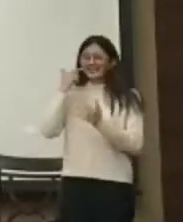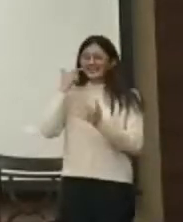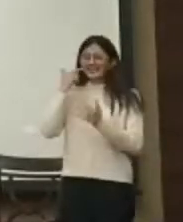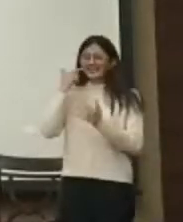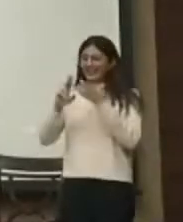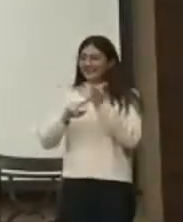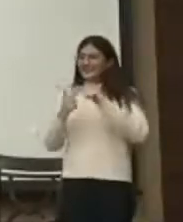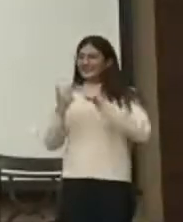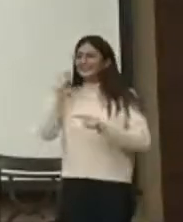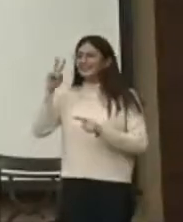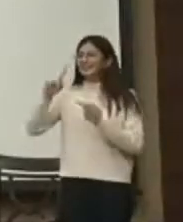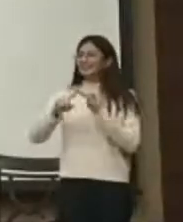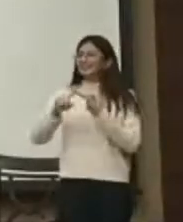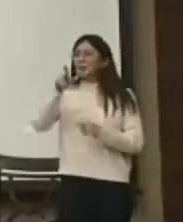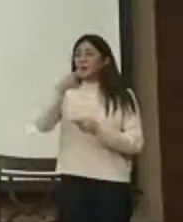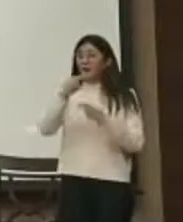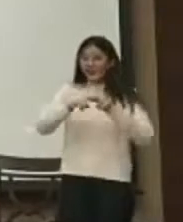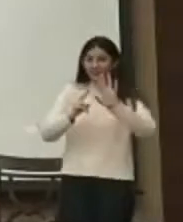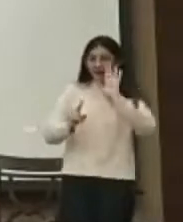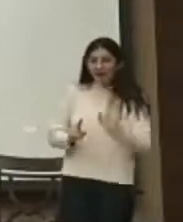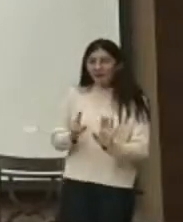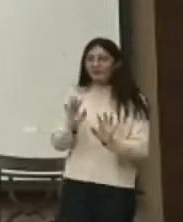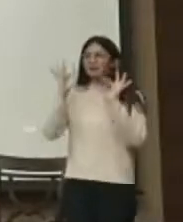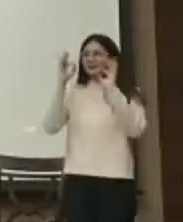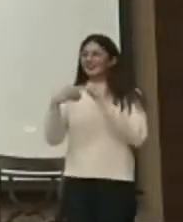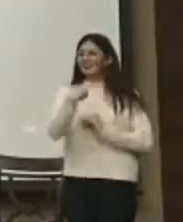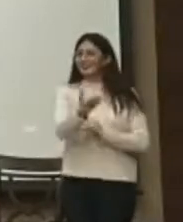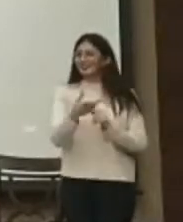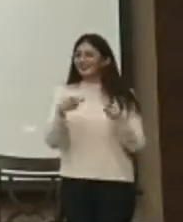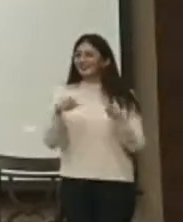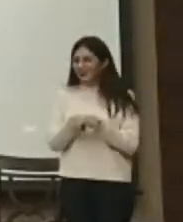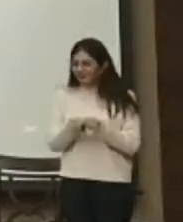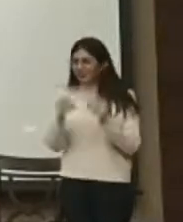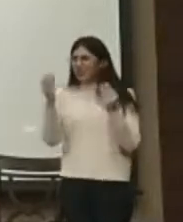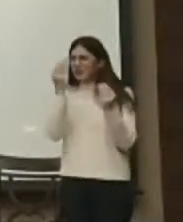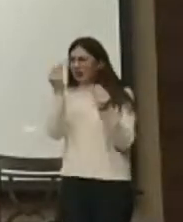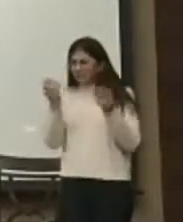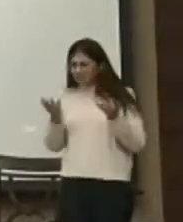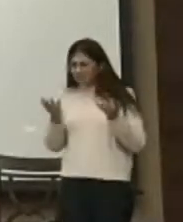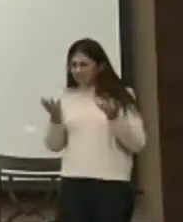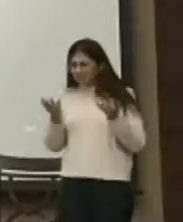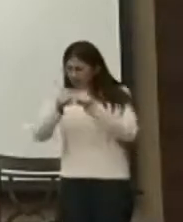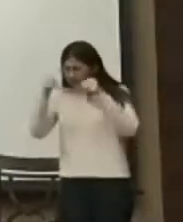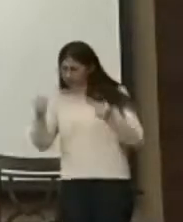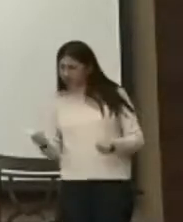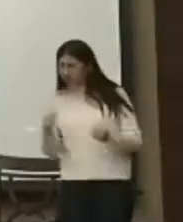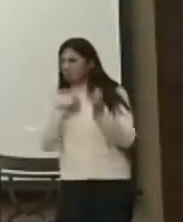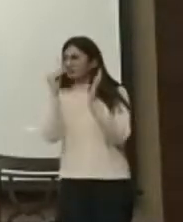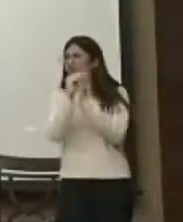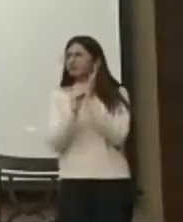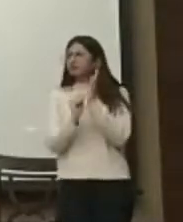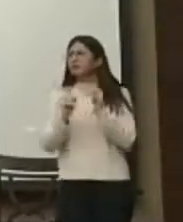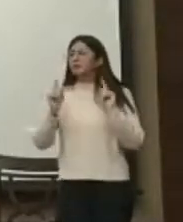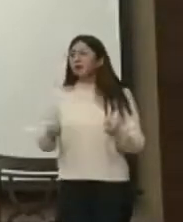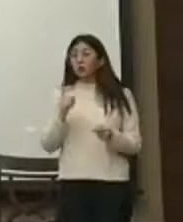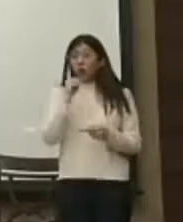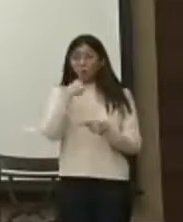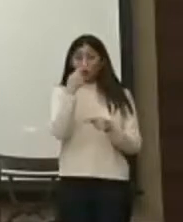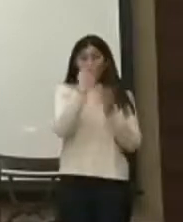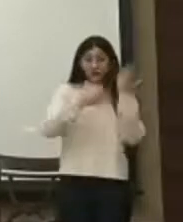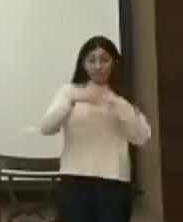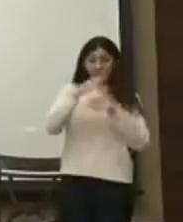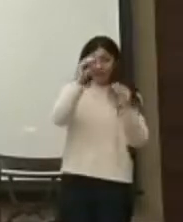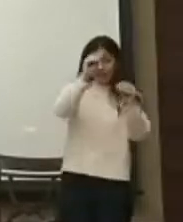incentivize it, maybe you can give a kind of marking system, have a marking system where people who do this score more and